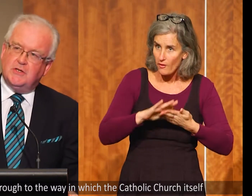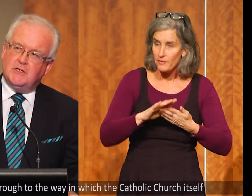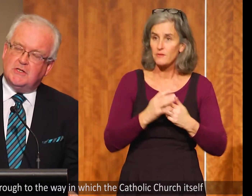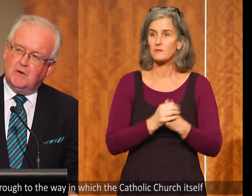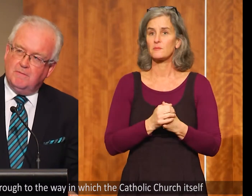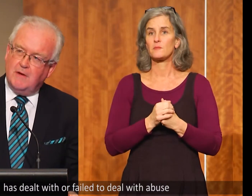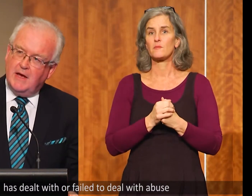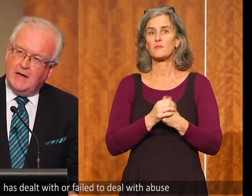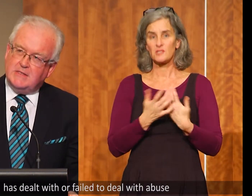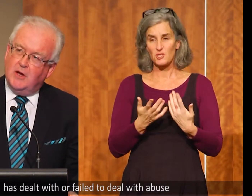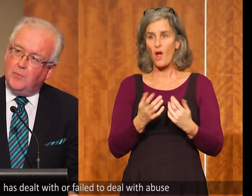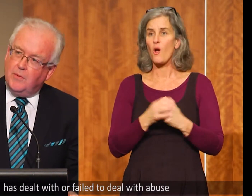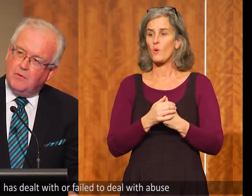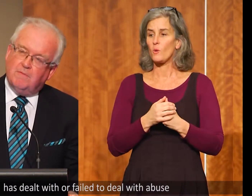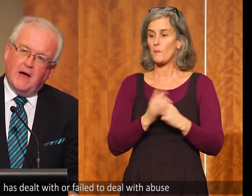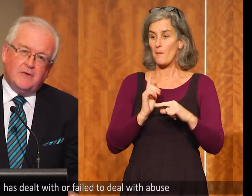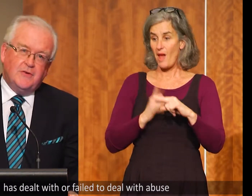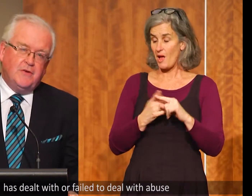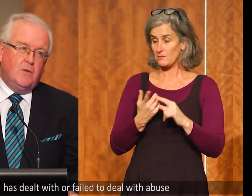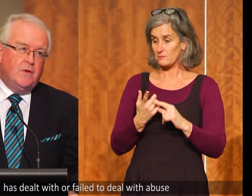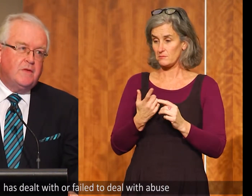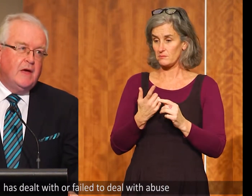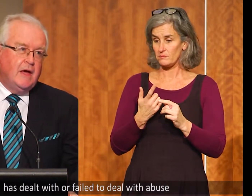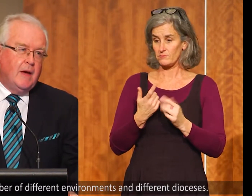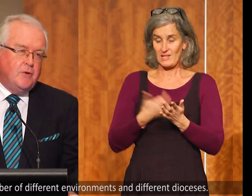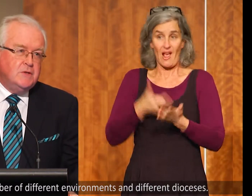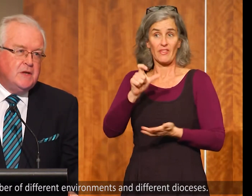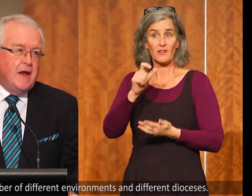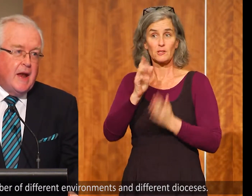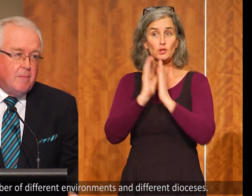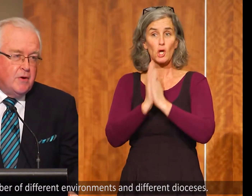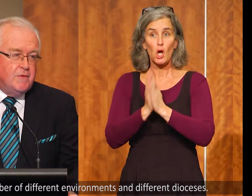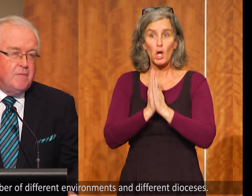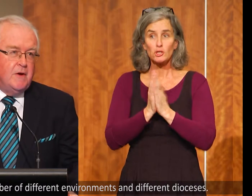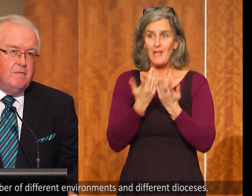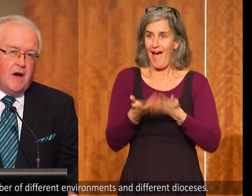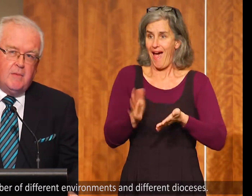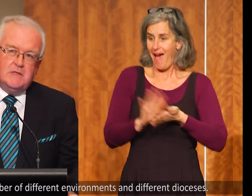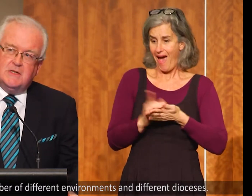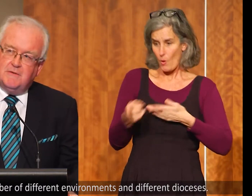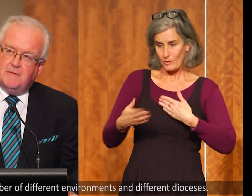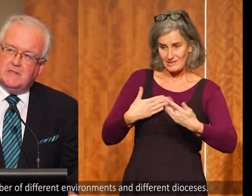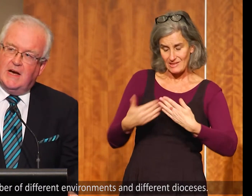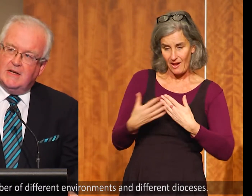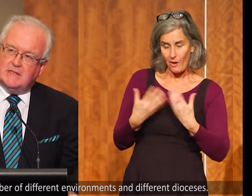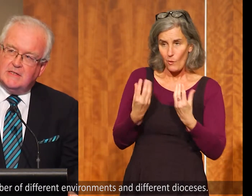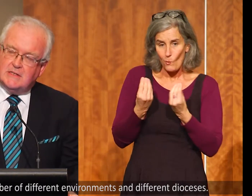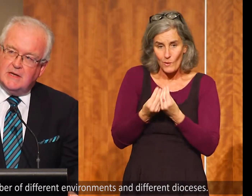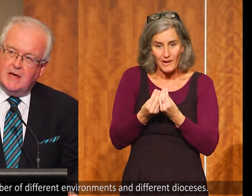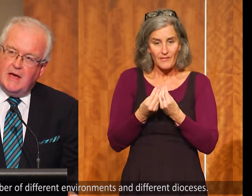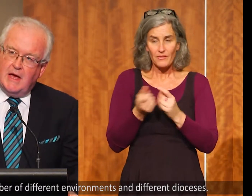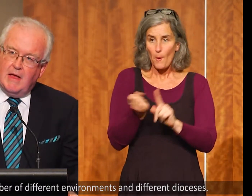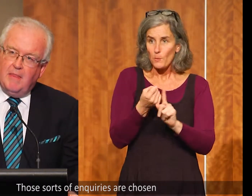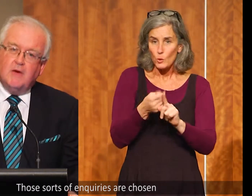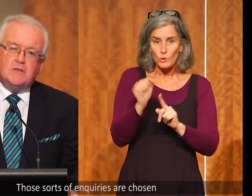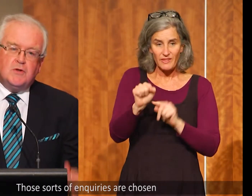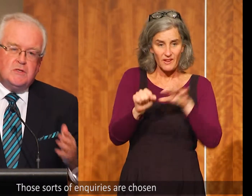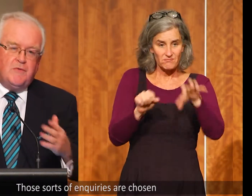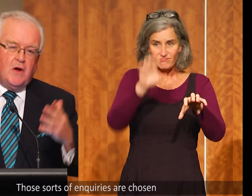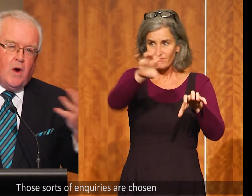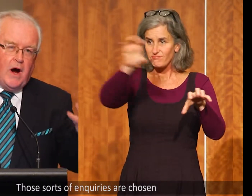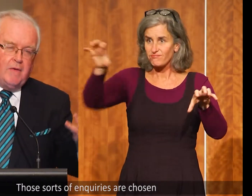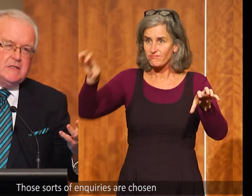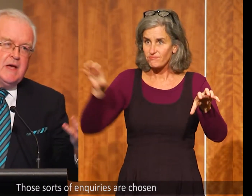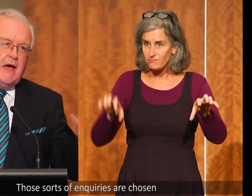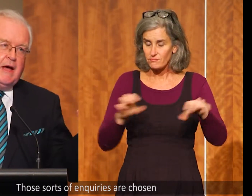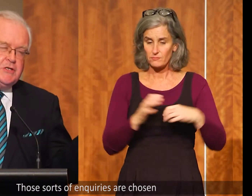Catholic Church itself has dealt with or failed to deal with abuse in a number of different environments and different dioceses. Those sorts